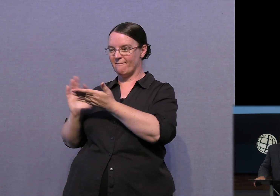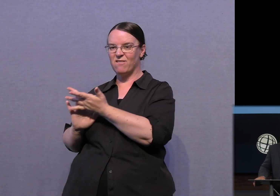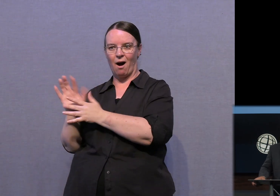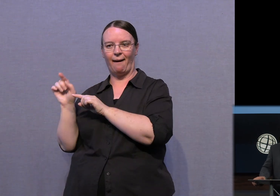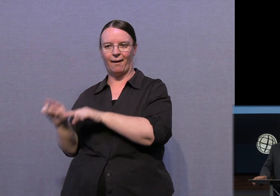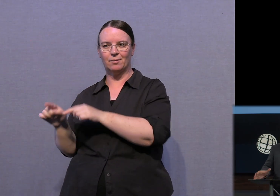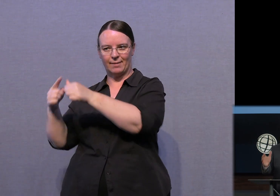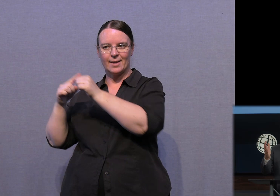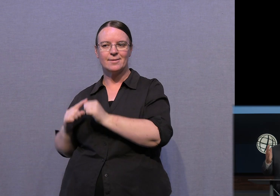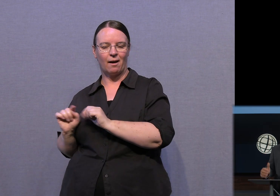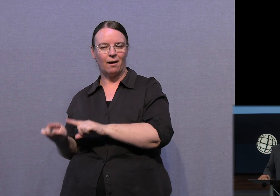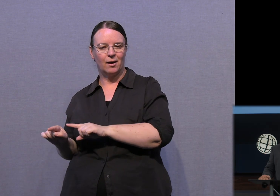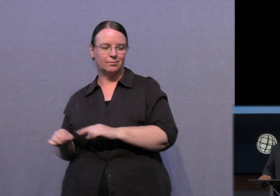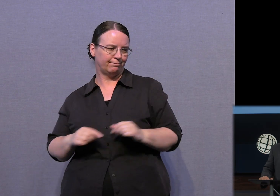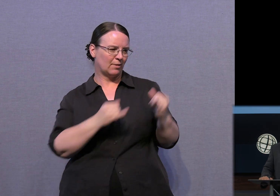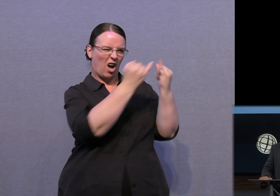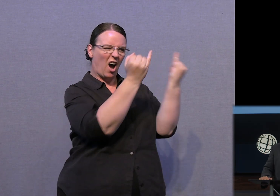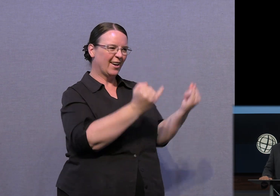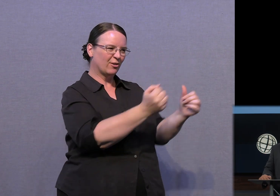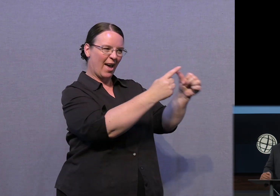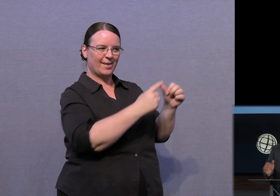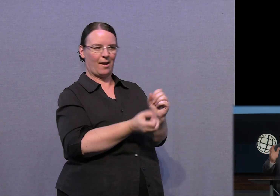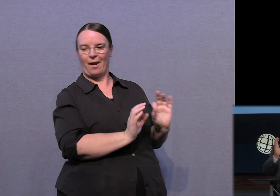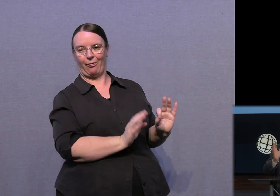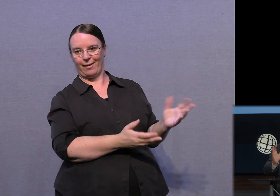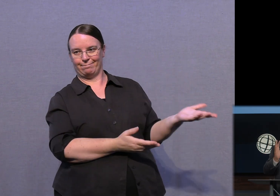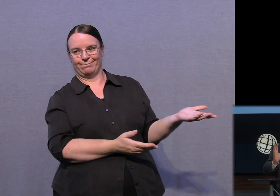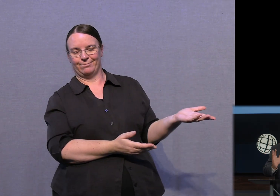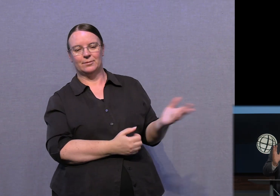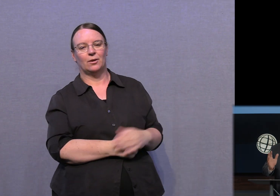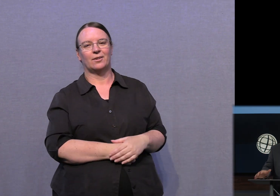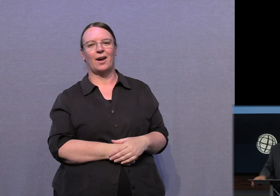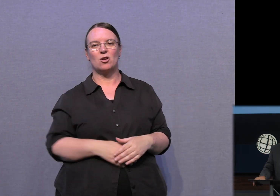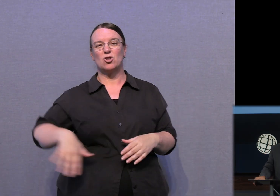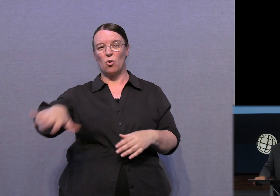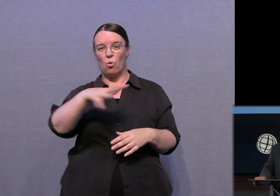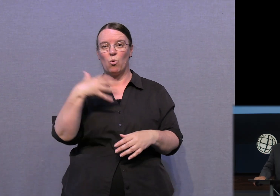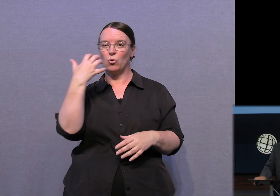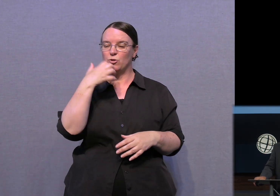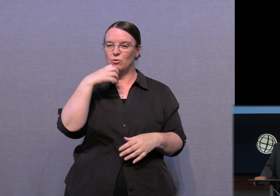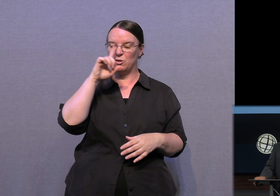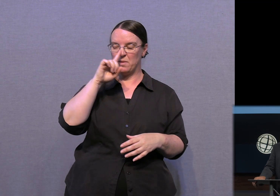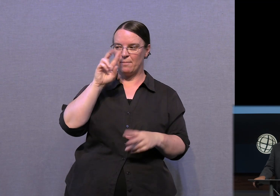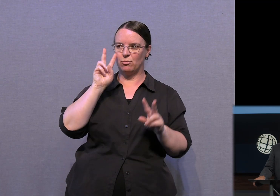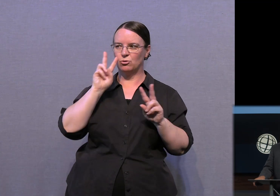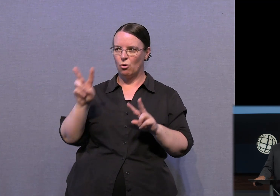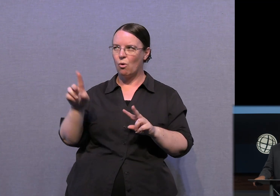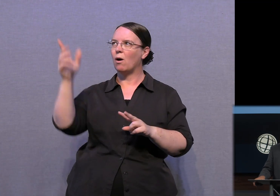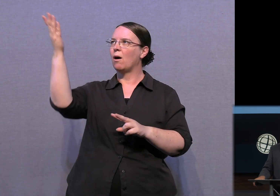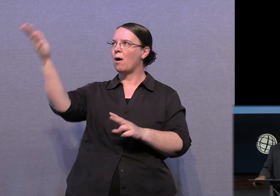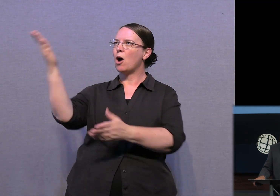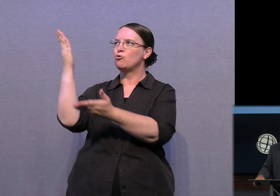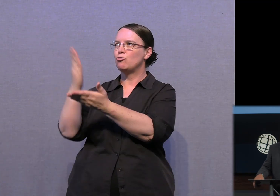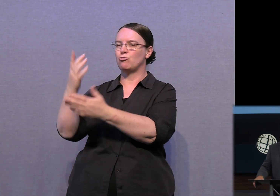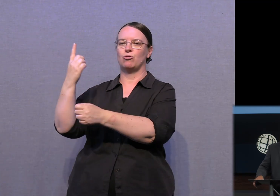God. And so all Israel saw, at least for that time, that Jehovah is the true God. What an amazing victory. What